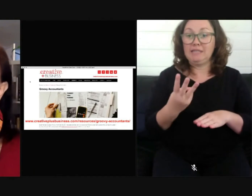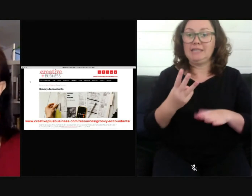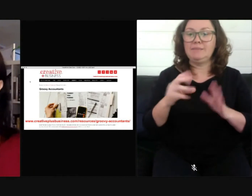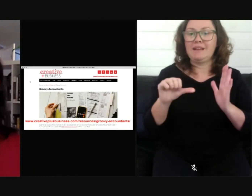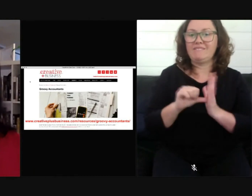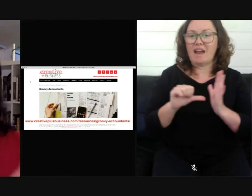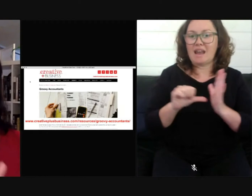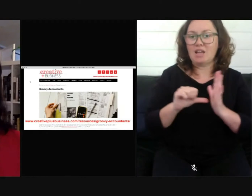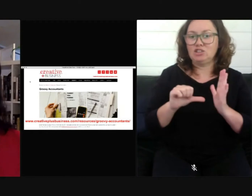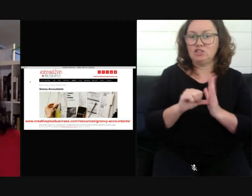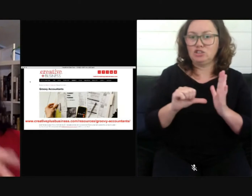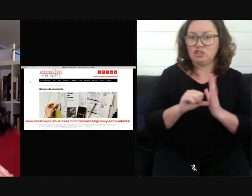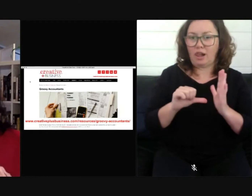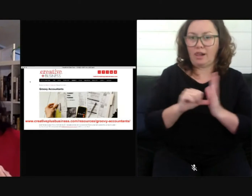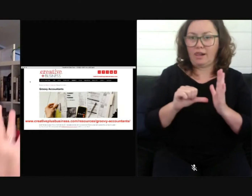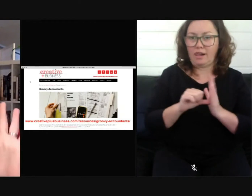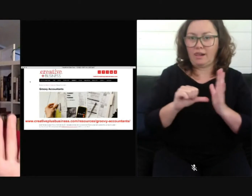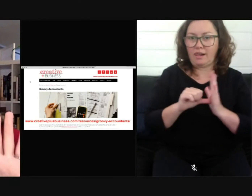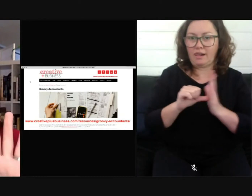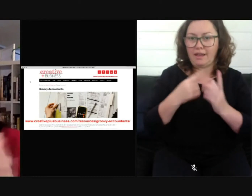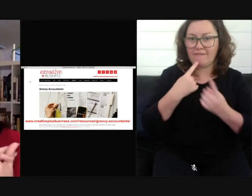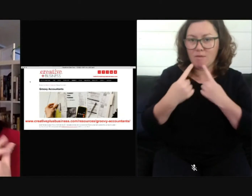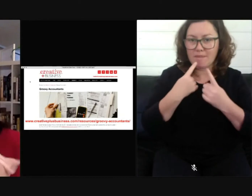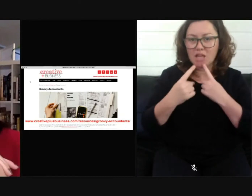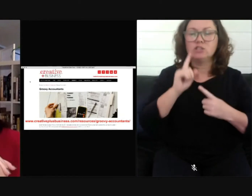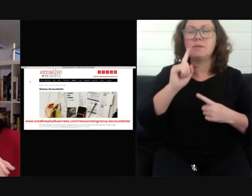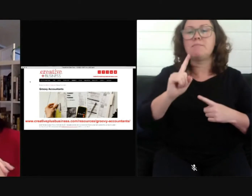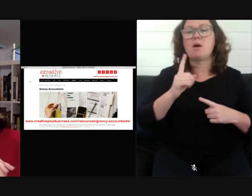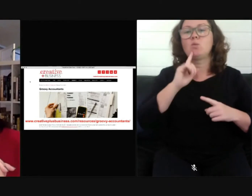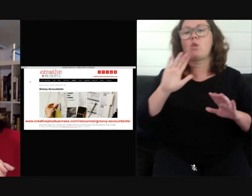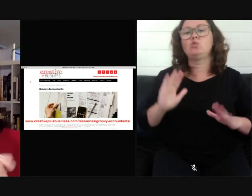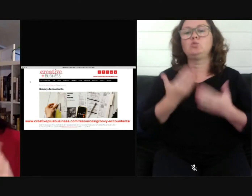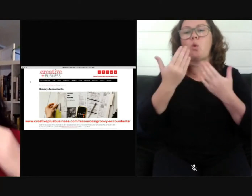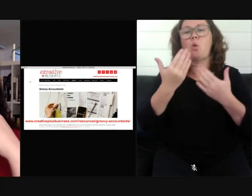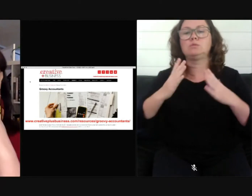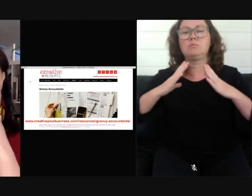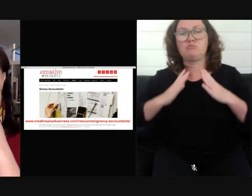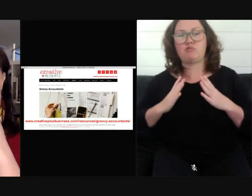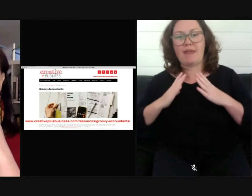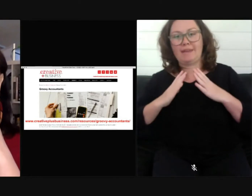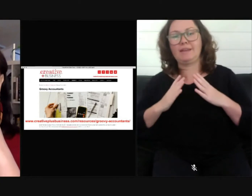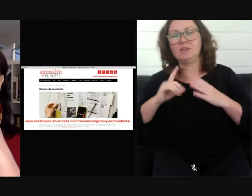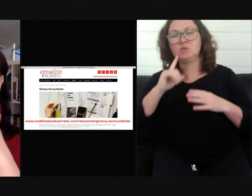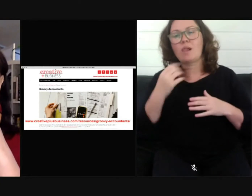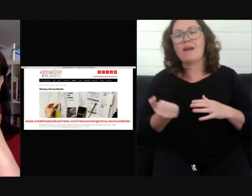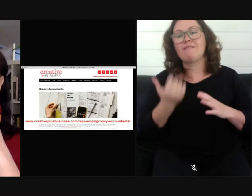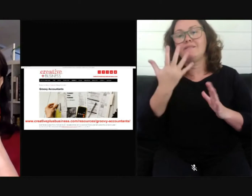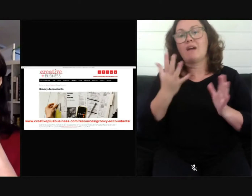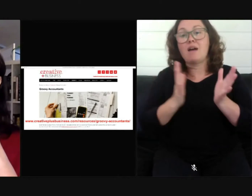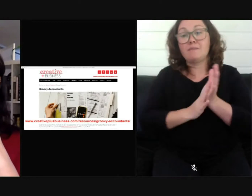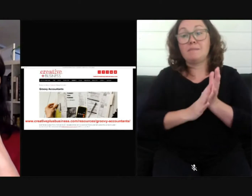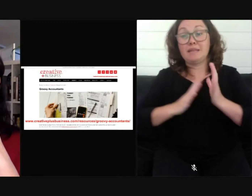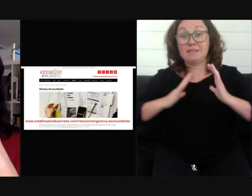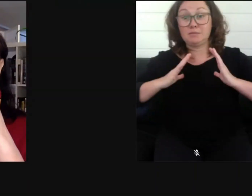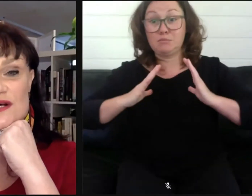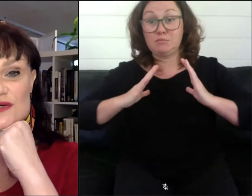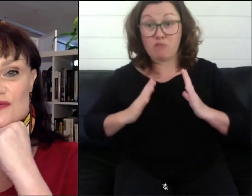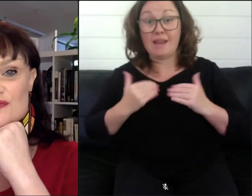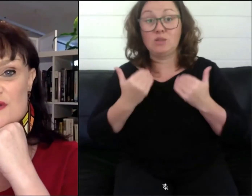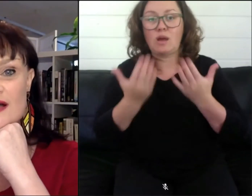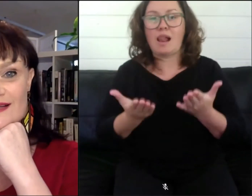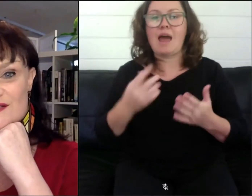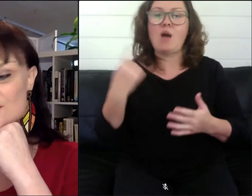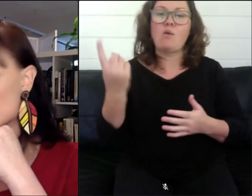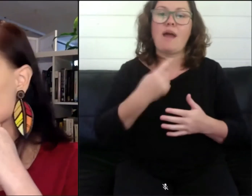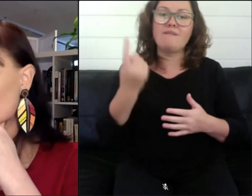time. So we're going to take a 5-minute break just so everybody can go and refresh